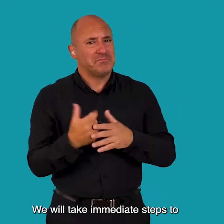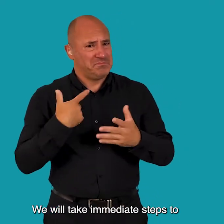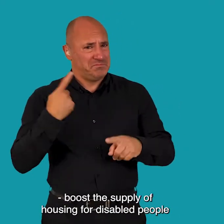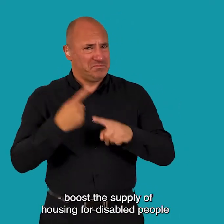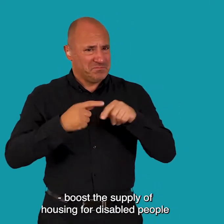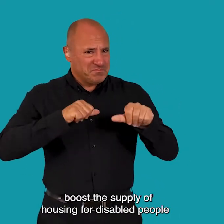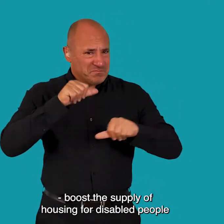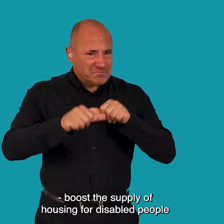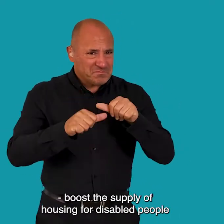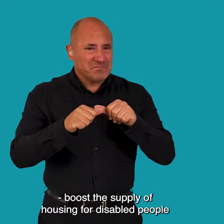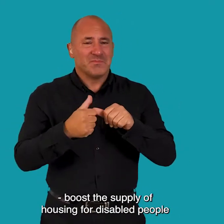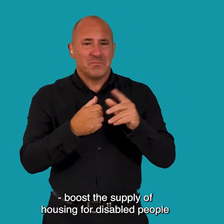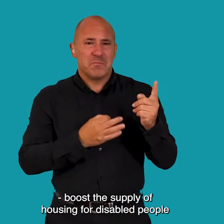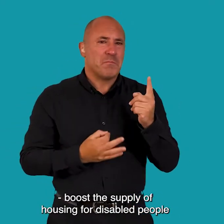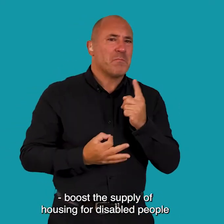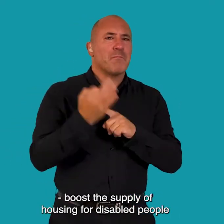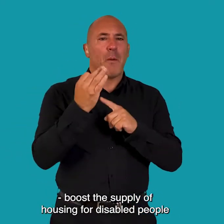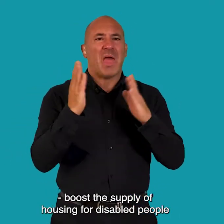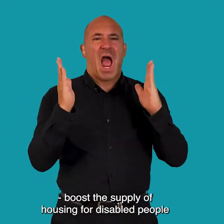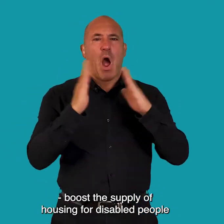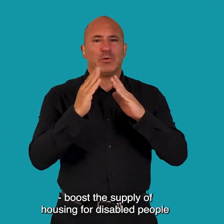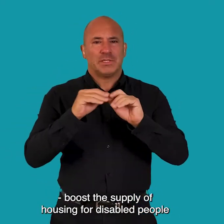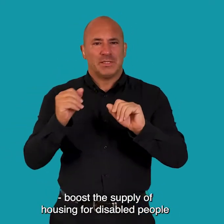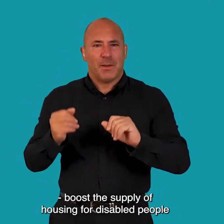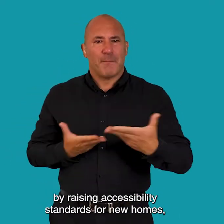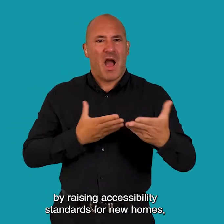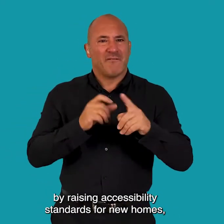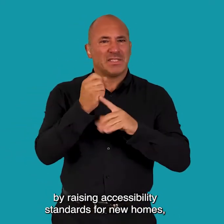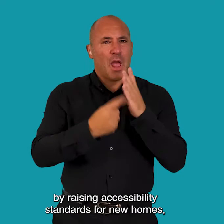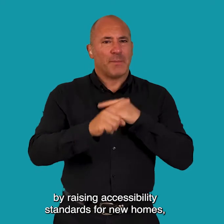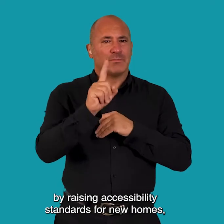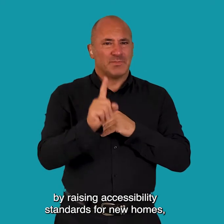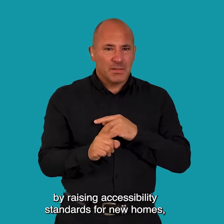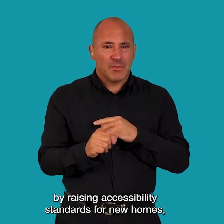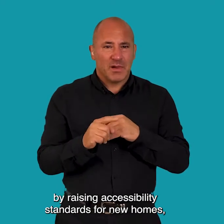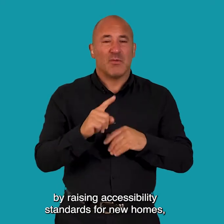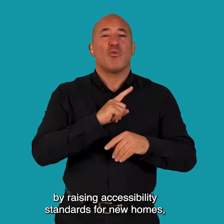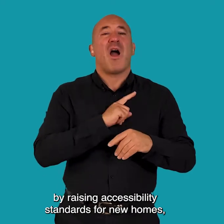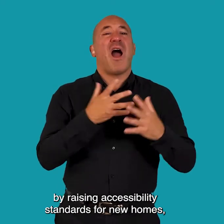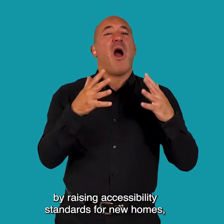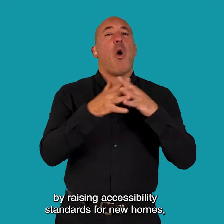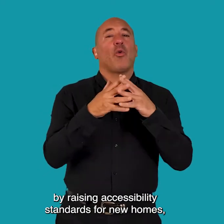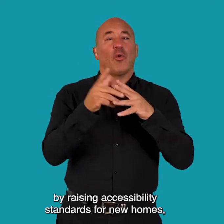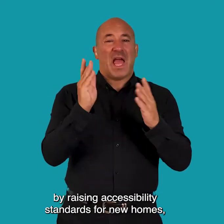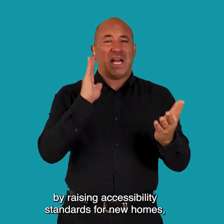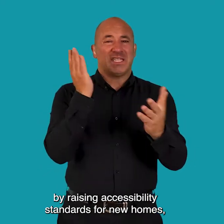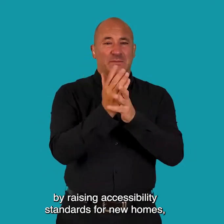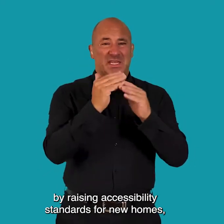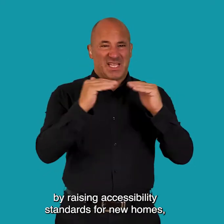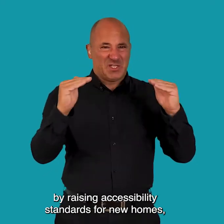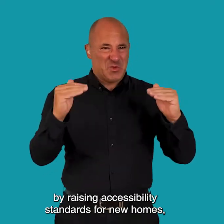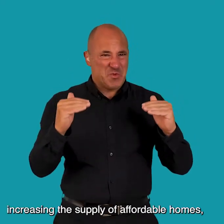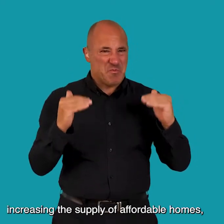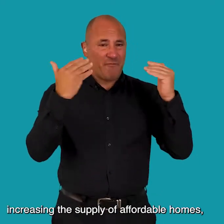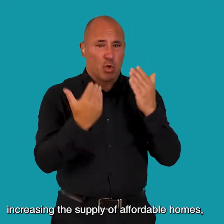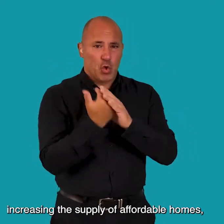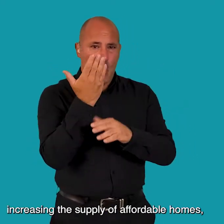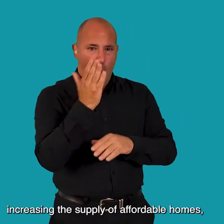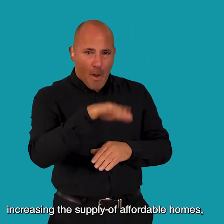to boost the supply of housing for disabled people by raising accessibility standards for new homes, increasing the supply